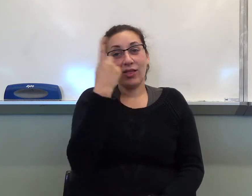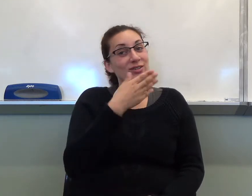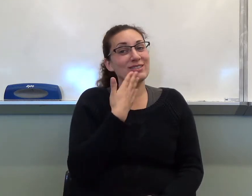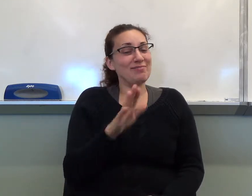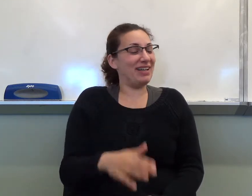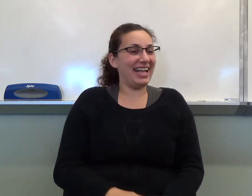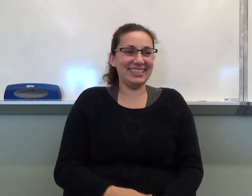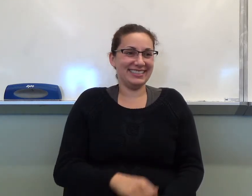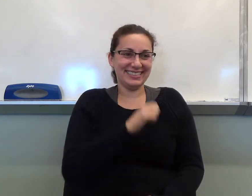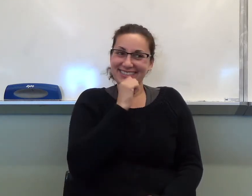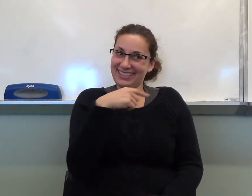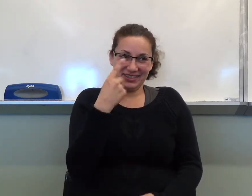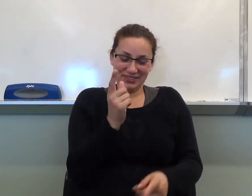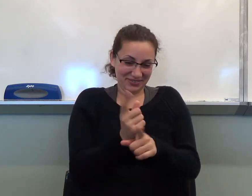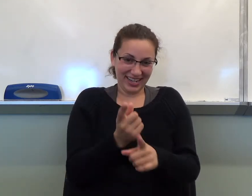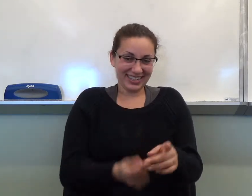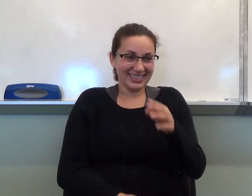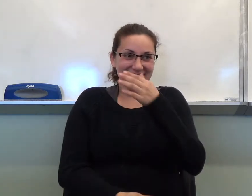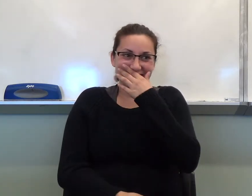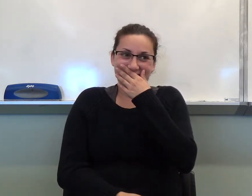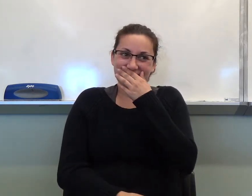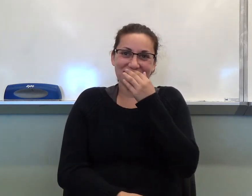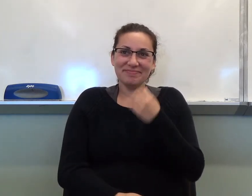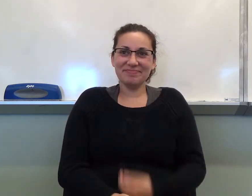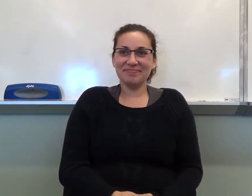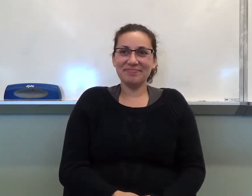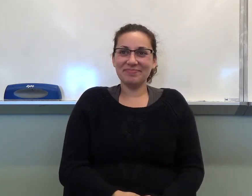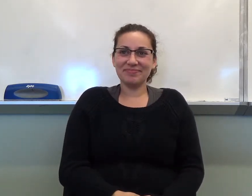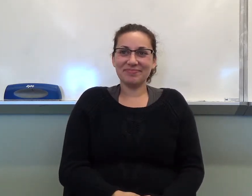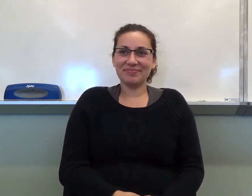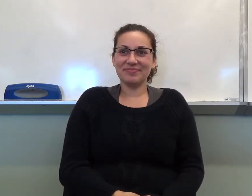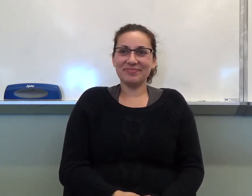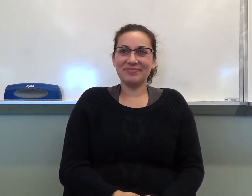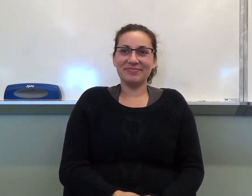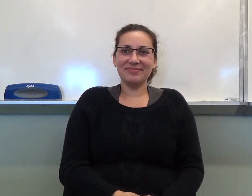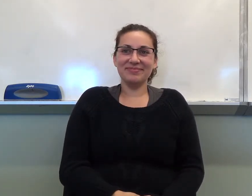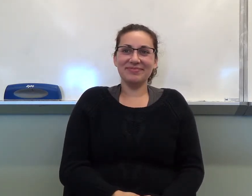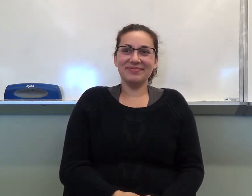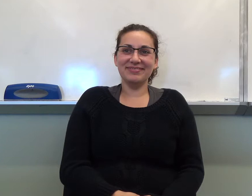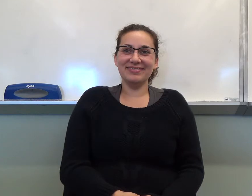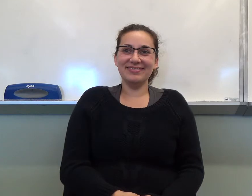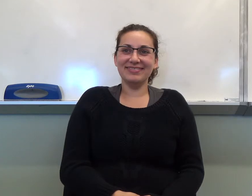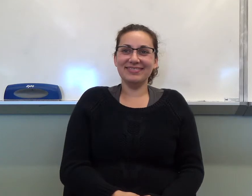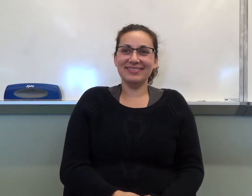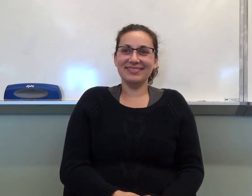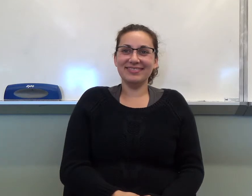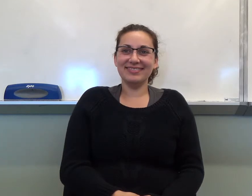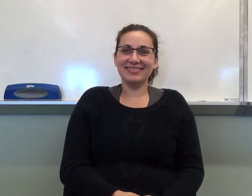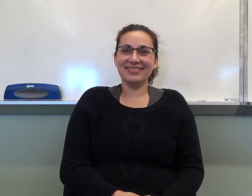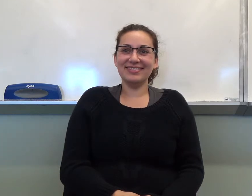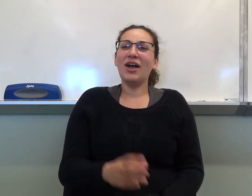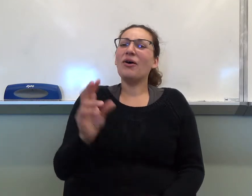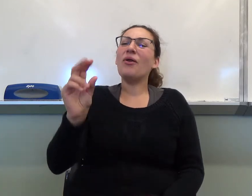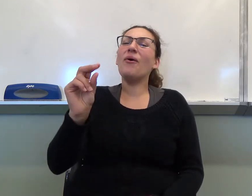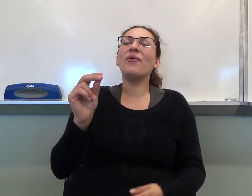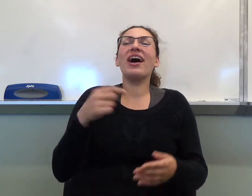you've got the two systems of temperature. Now, is one metric and one U.S. customary?